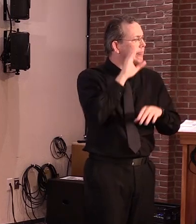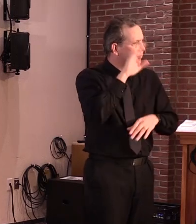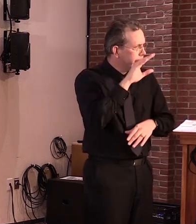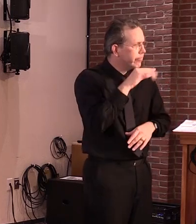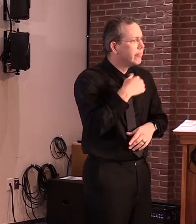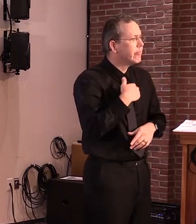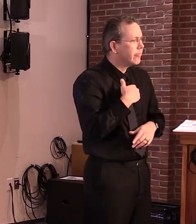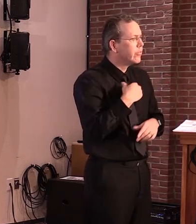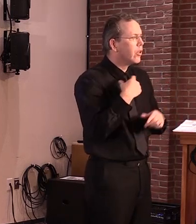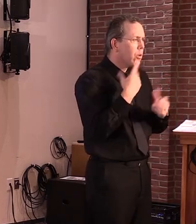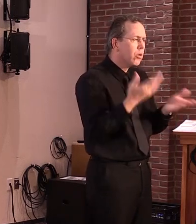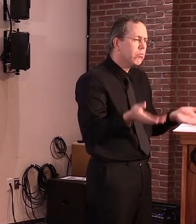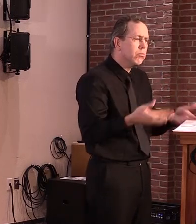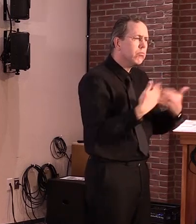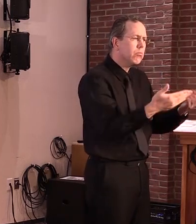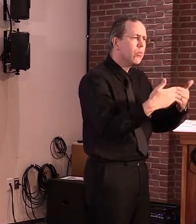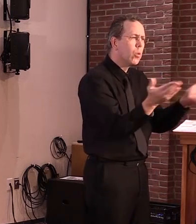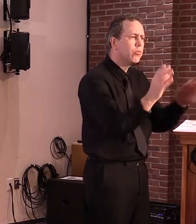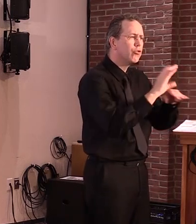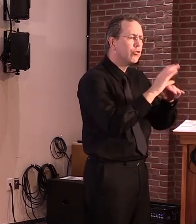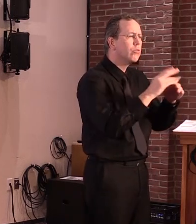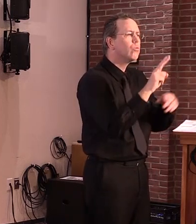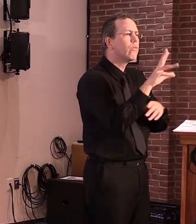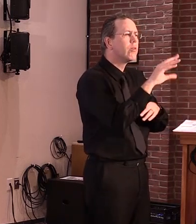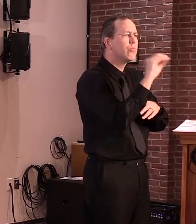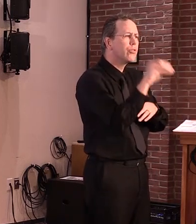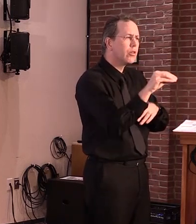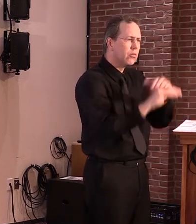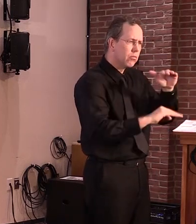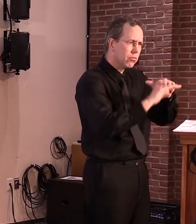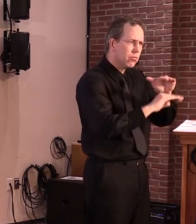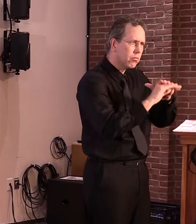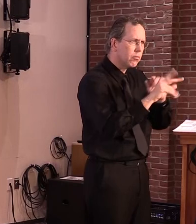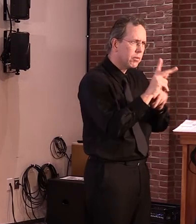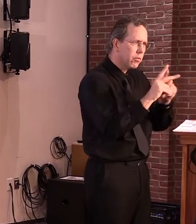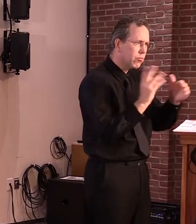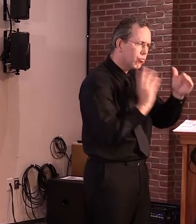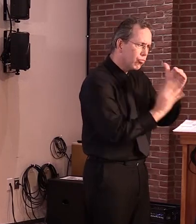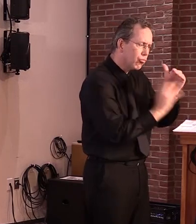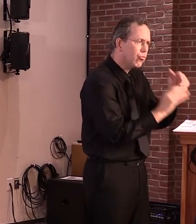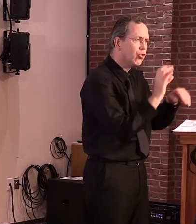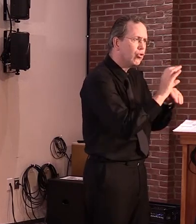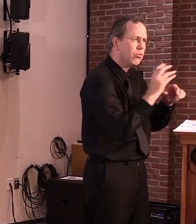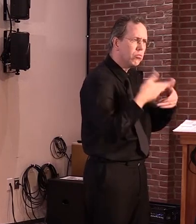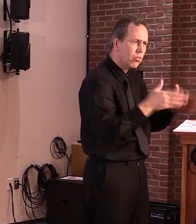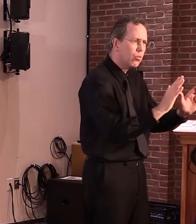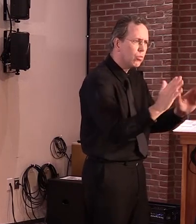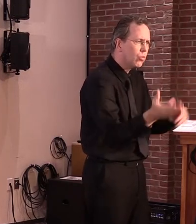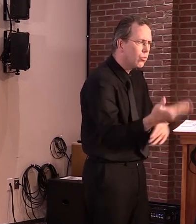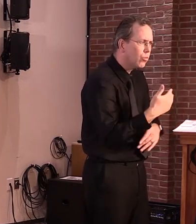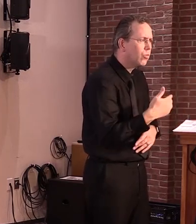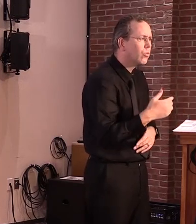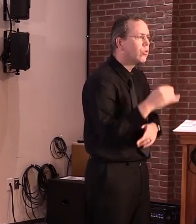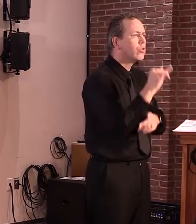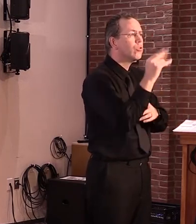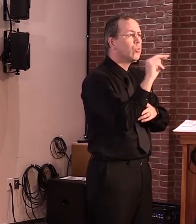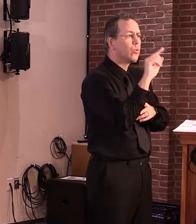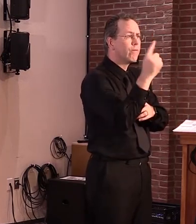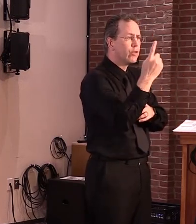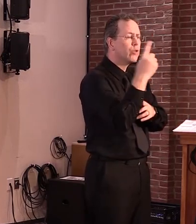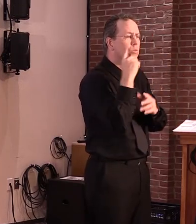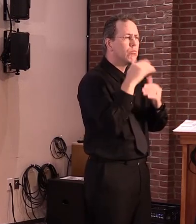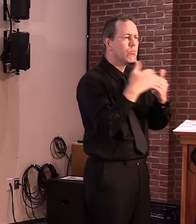25 by June 1. But we've also opened up other sectors and contemplating opening up other sectors to 25%, whether